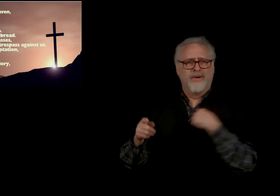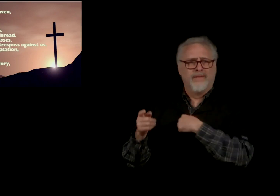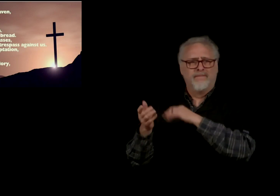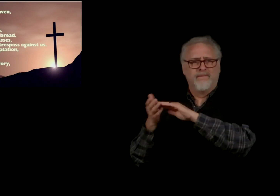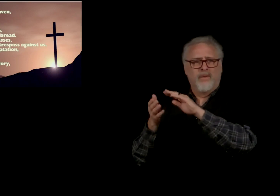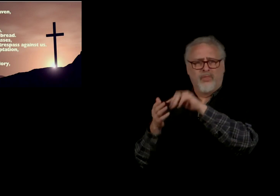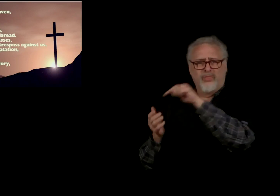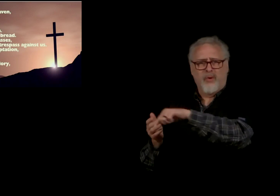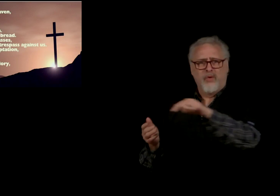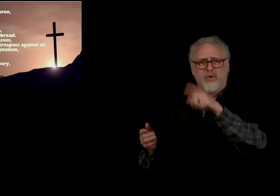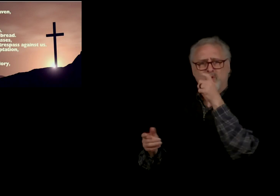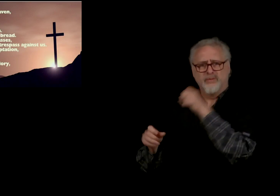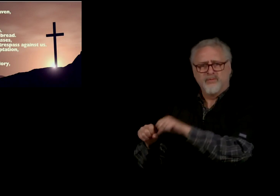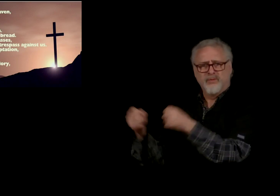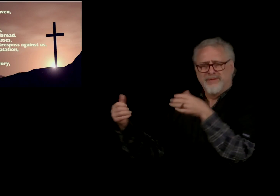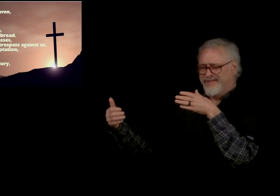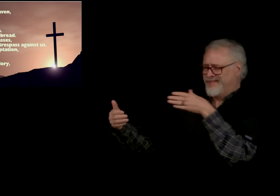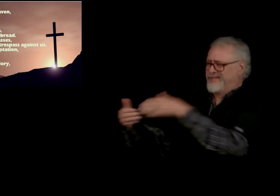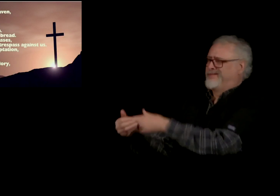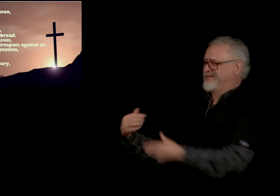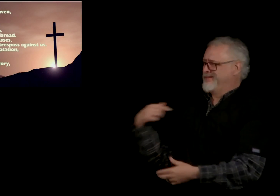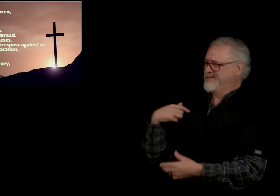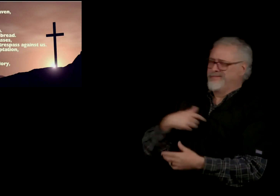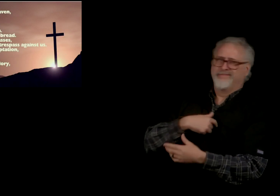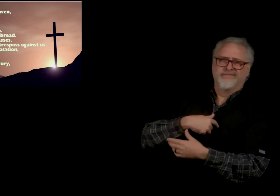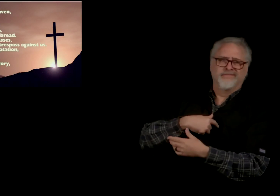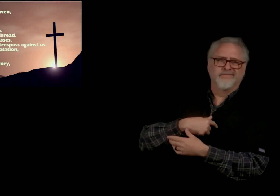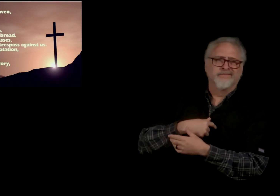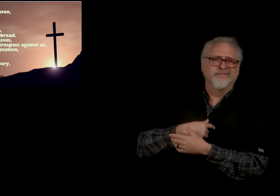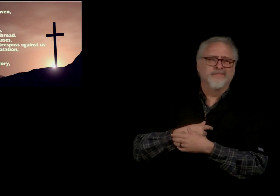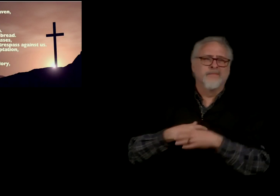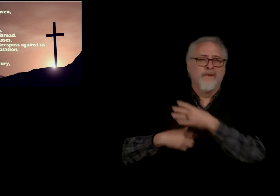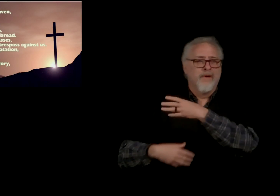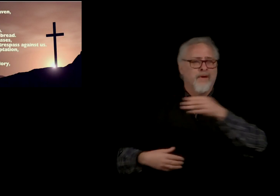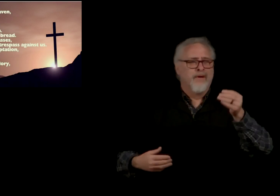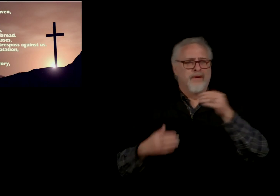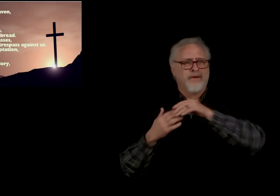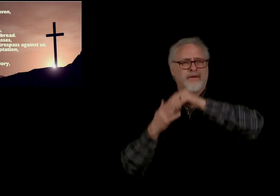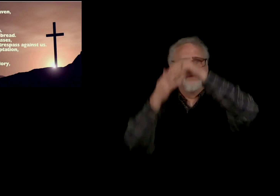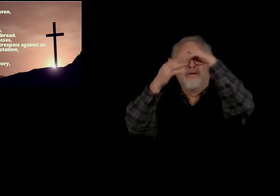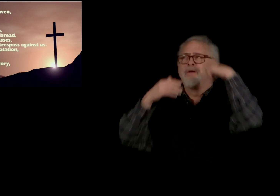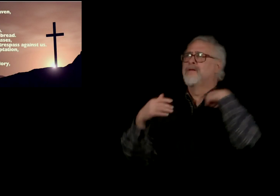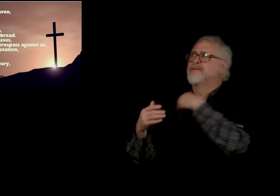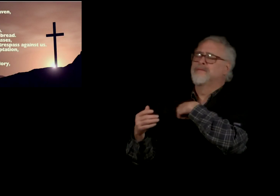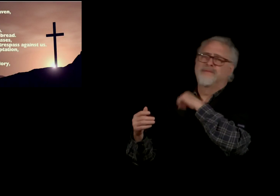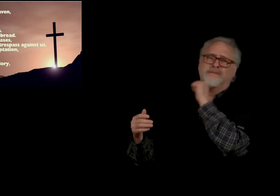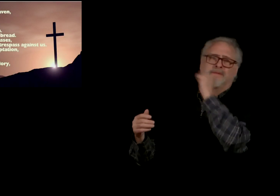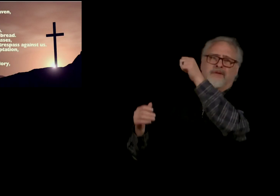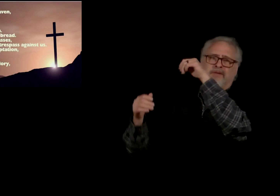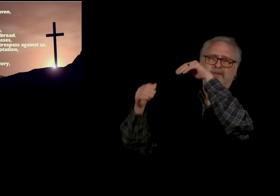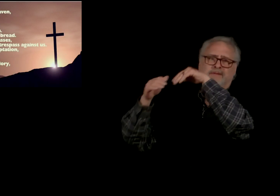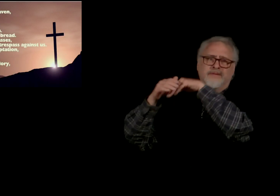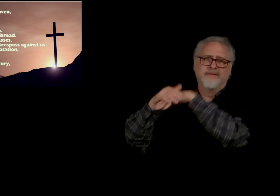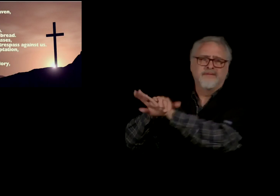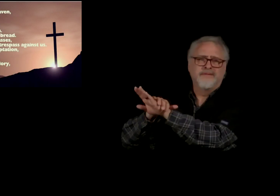as we forgive those who trespass against us. And lead us not into